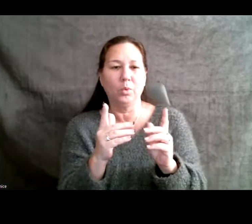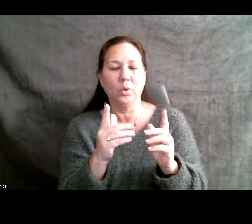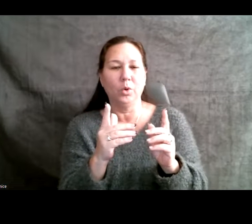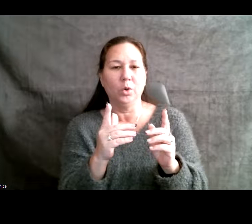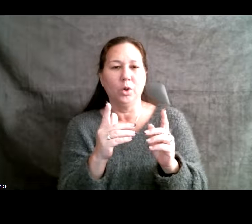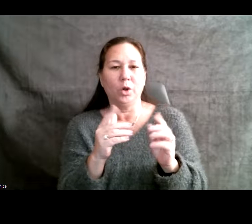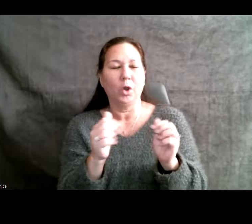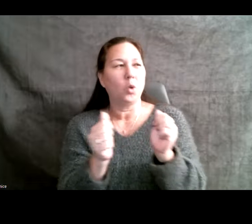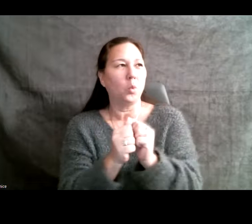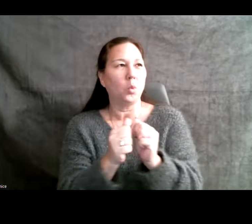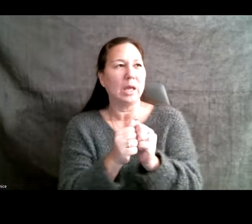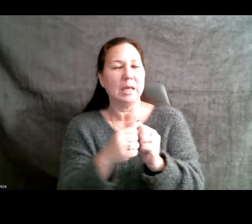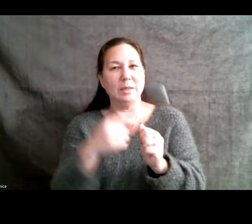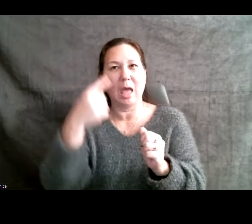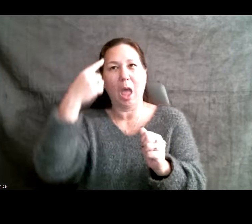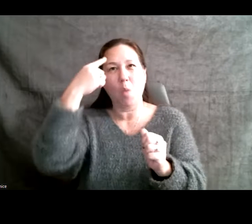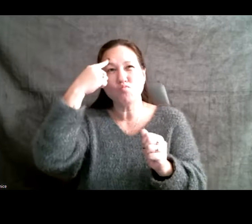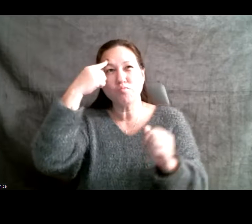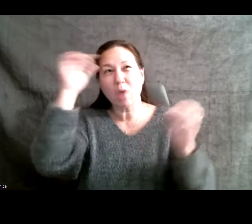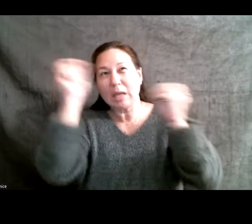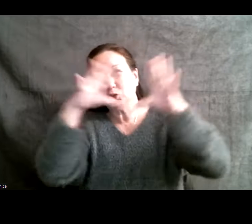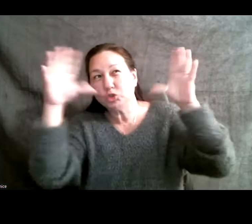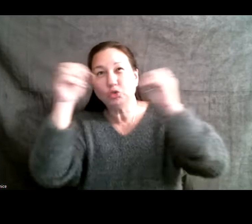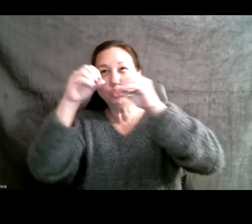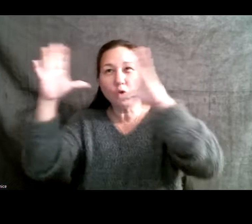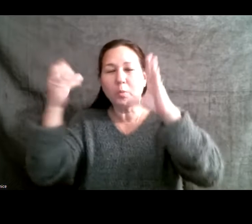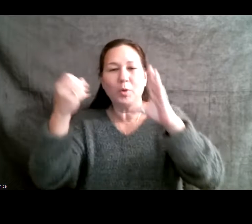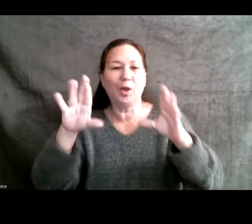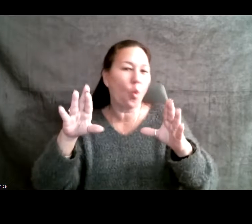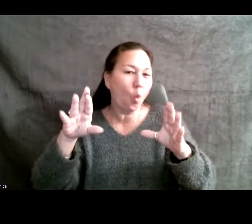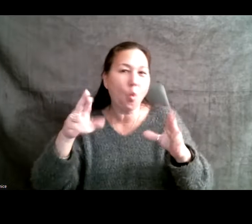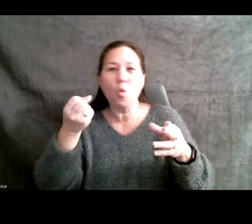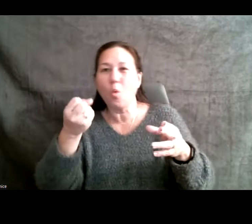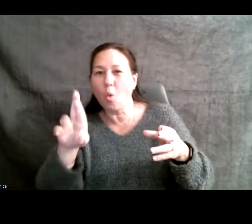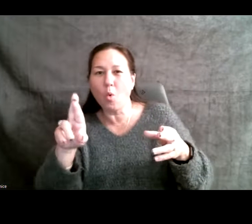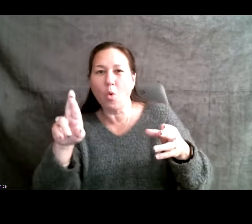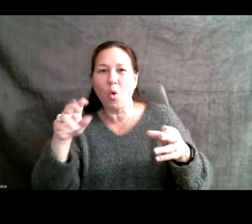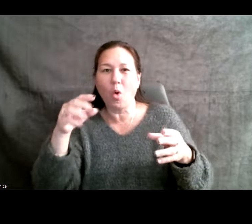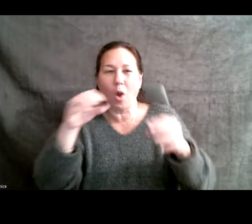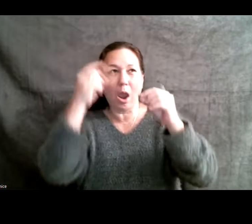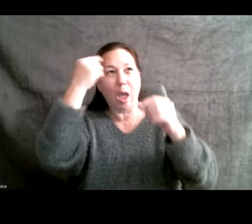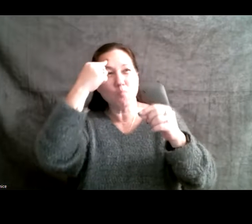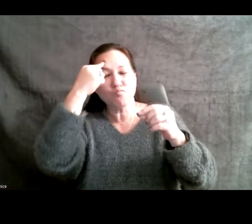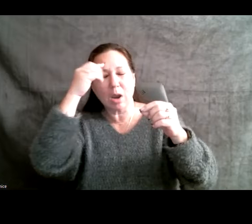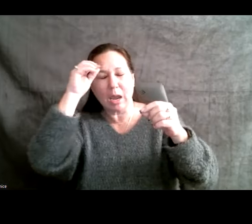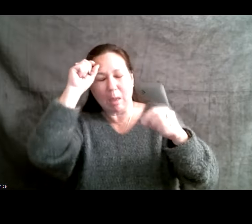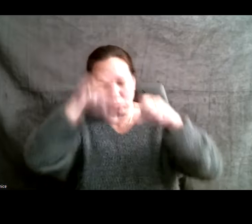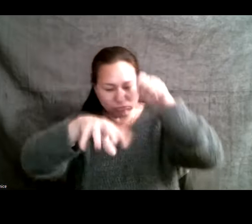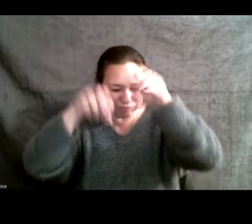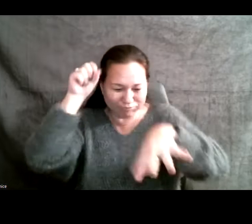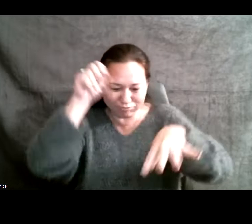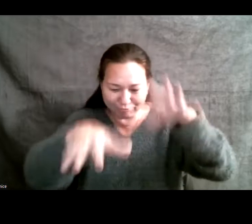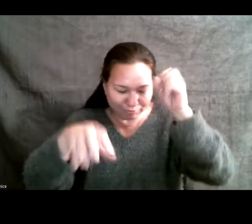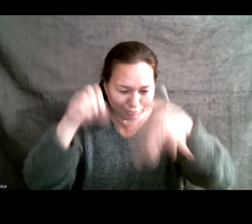brainstorming, brain dump type of thing on other issues that have been brought up? Because I don't think we've covered them all, but we